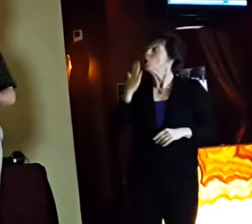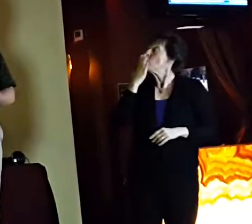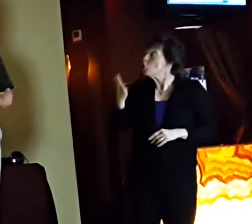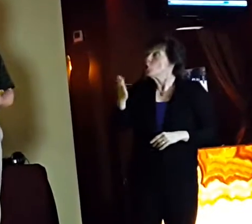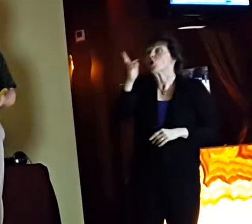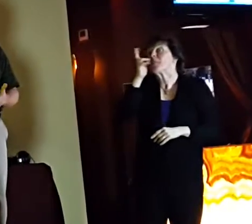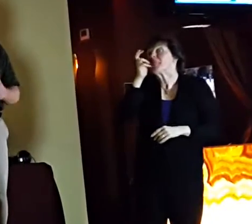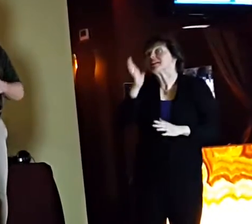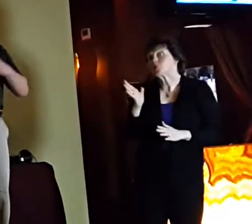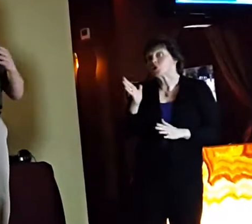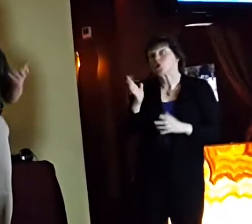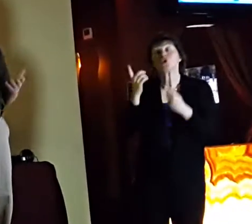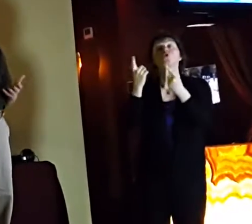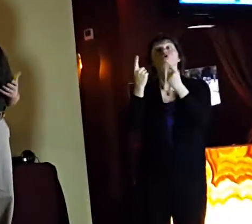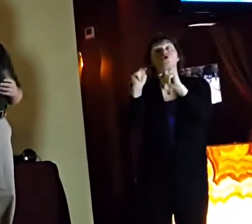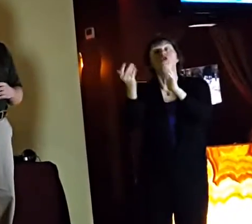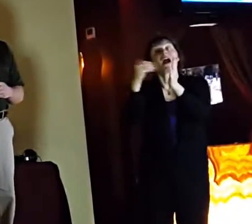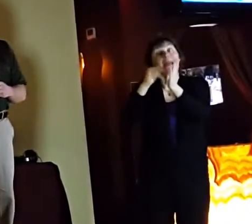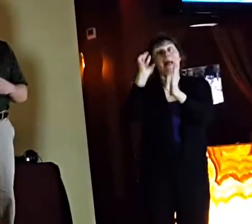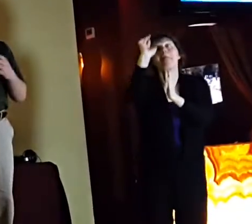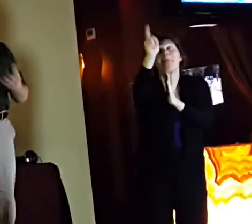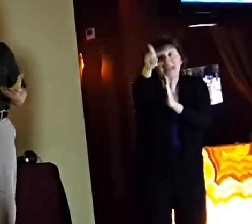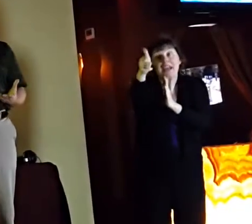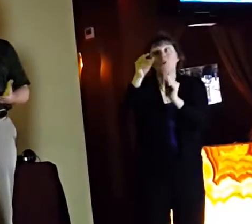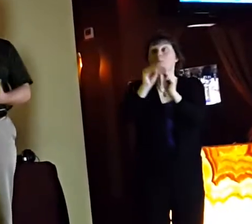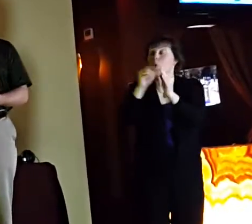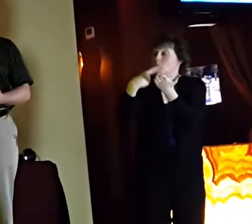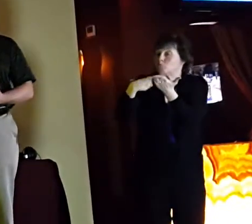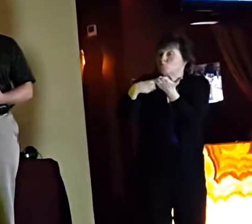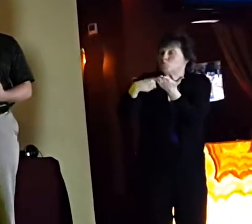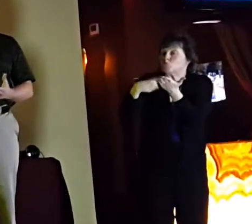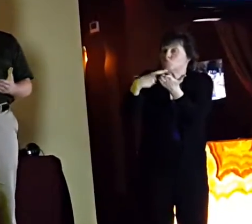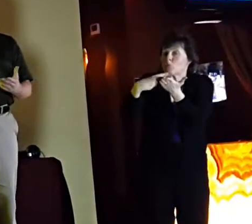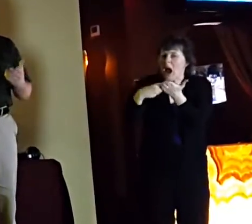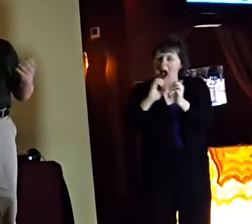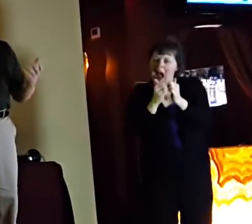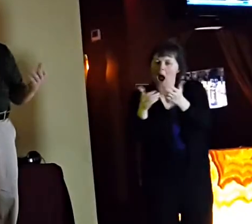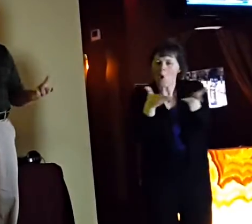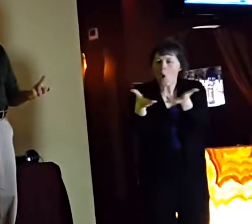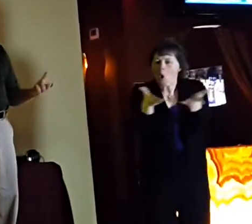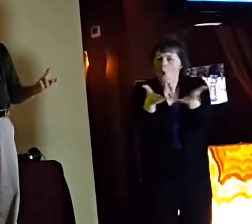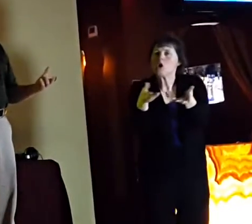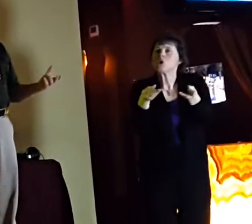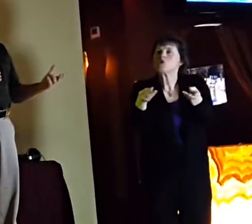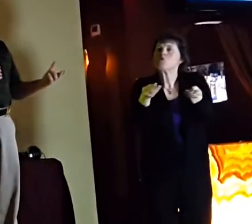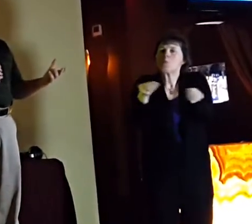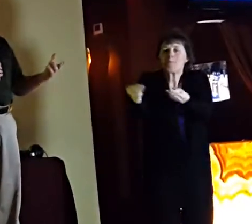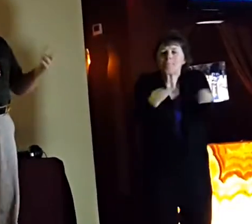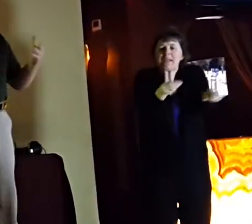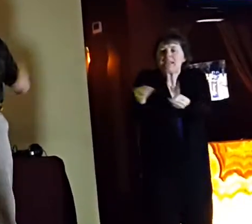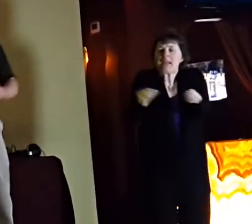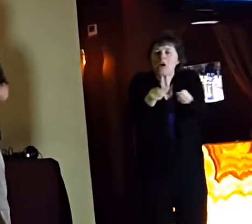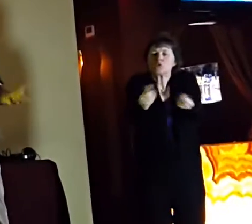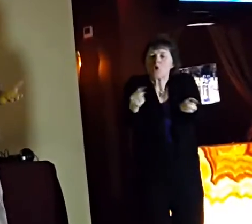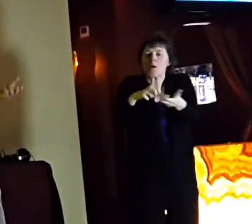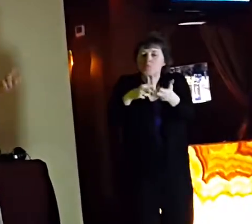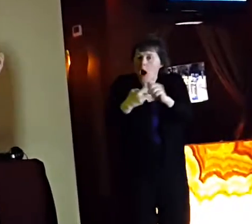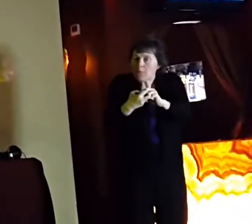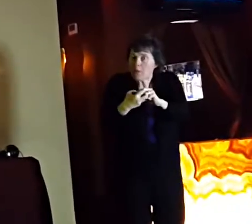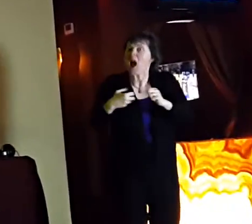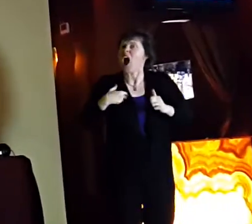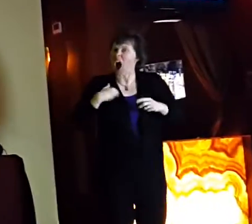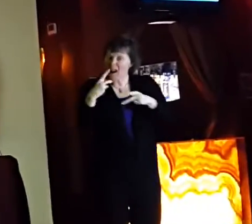peer mediation later on. You should try doing this. So I went through the program a couple years later, and I learned how you can get two